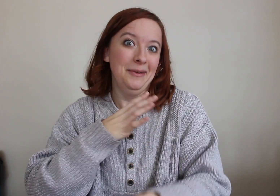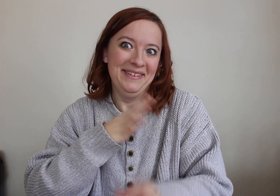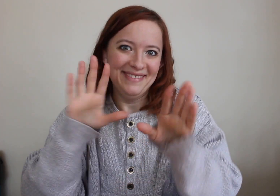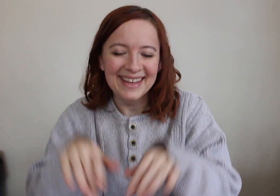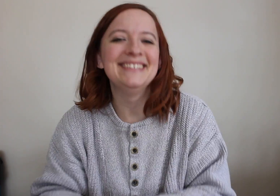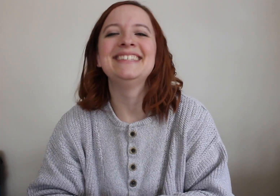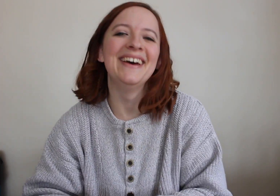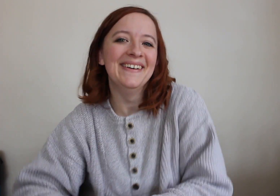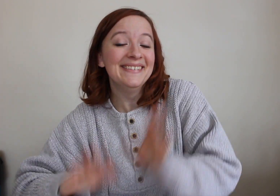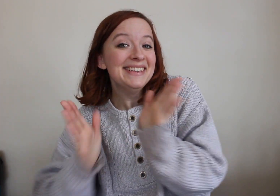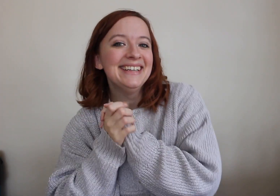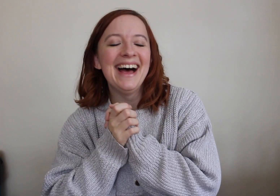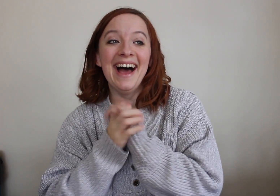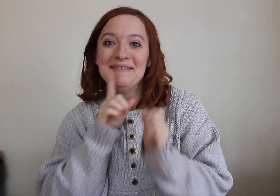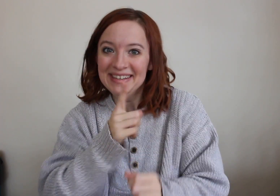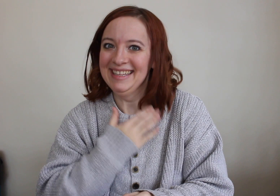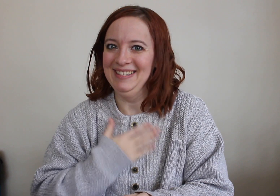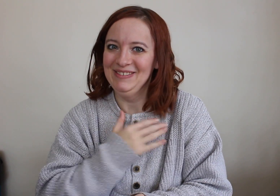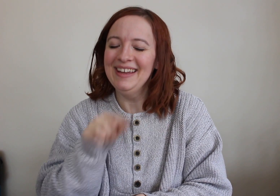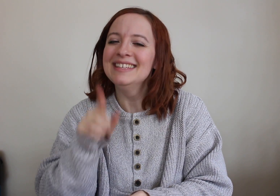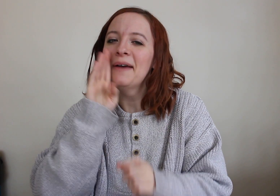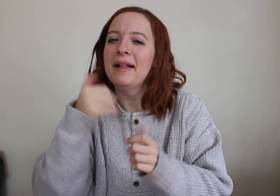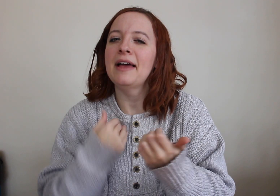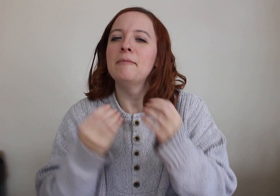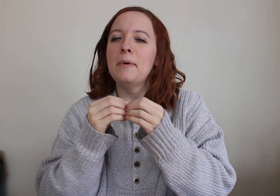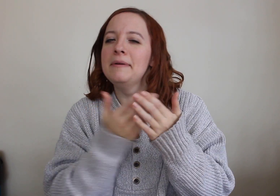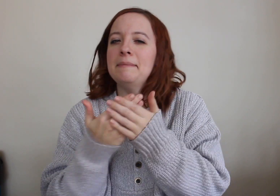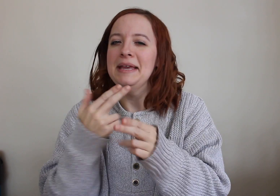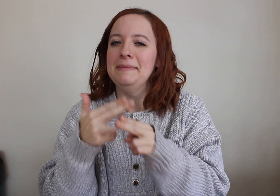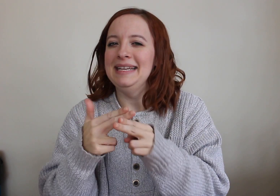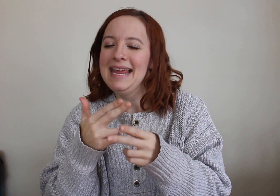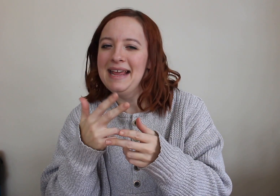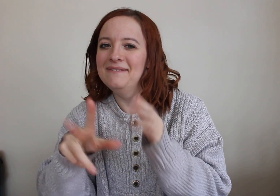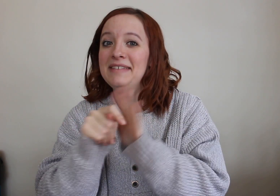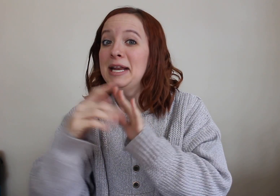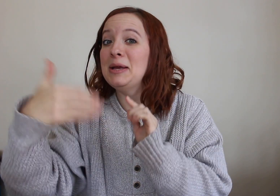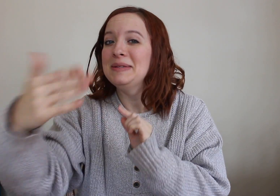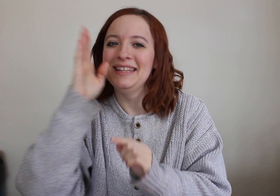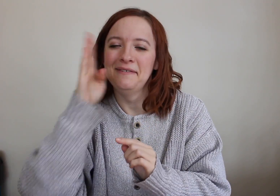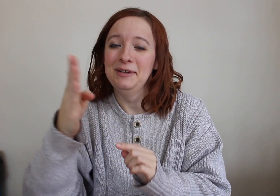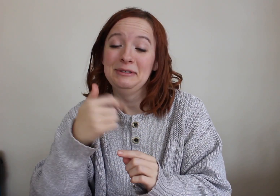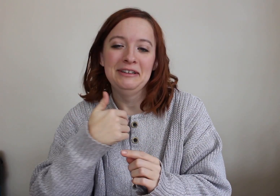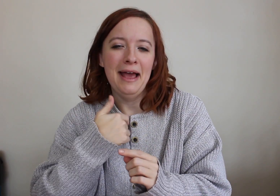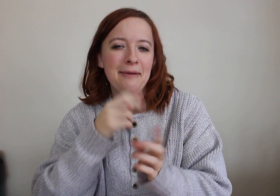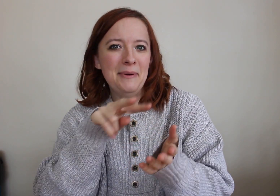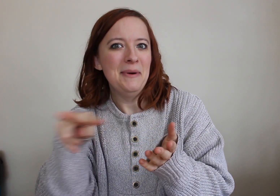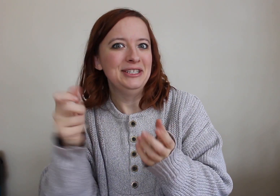it and it's no problem. Okay, I really enjoyed this and I definitely want to have more baby name videos like in the future.